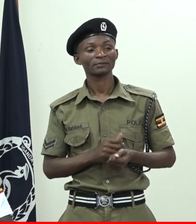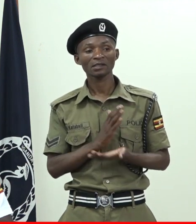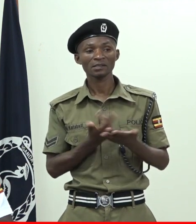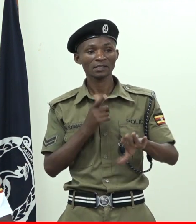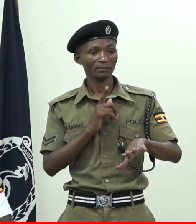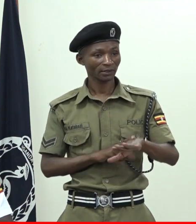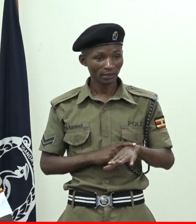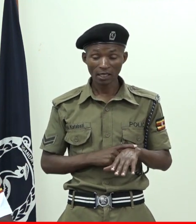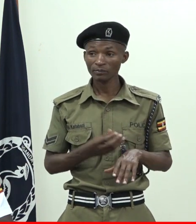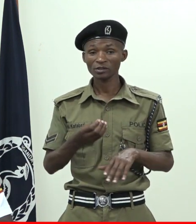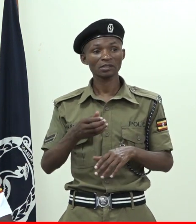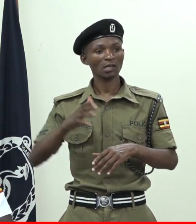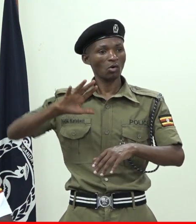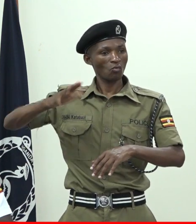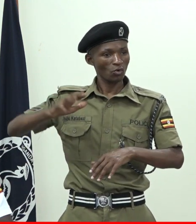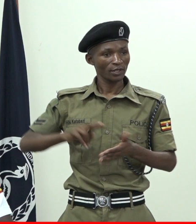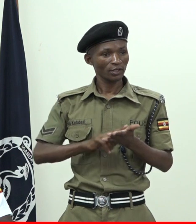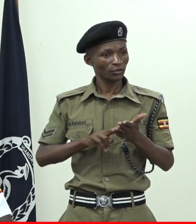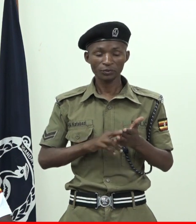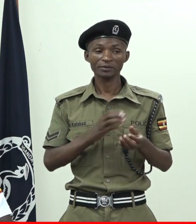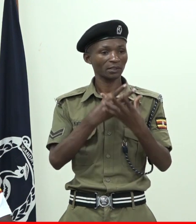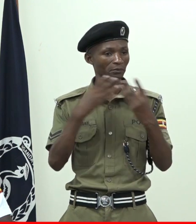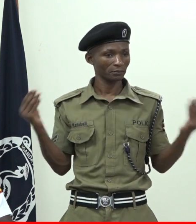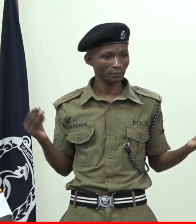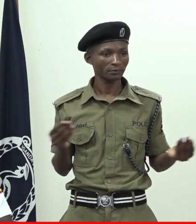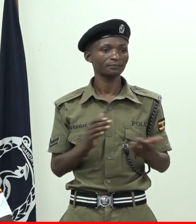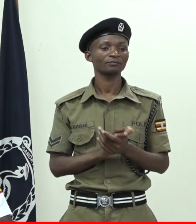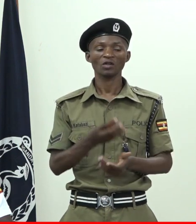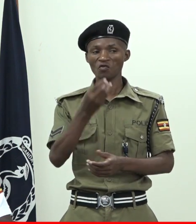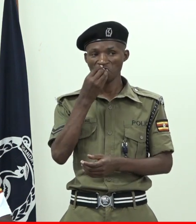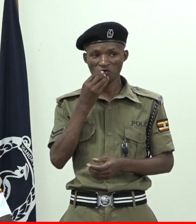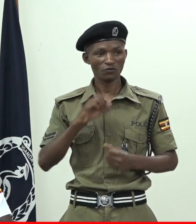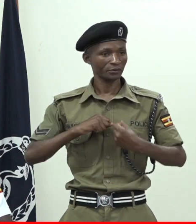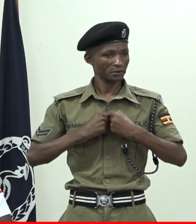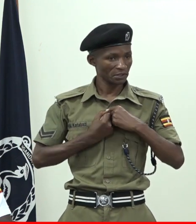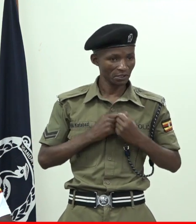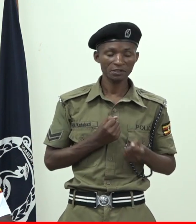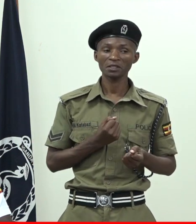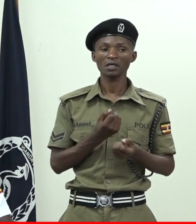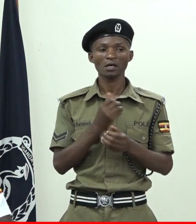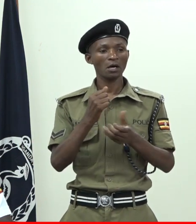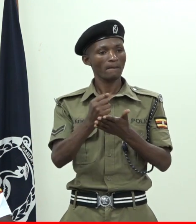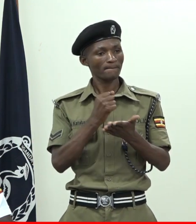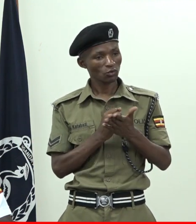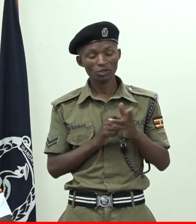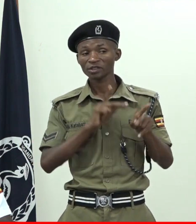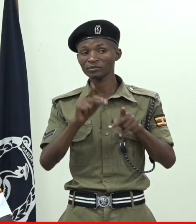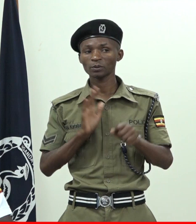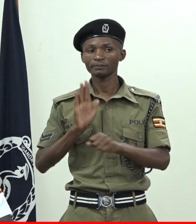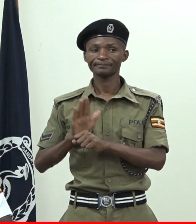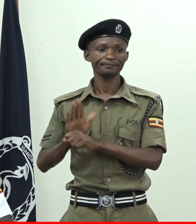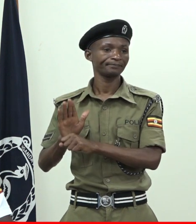Sometimes they lack water to use, and food is a challenge because of the numbers. But at the same time,